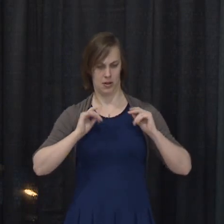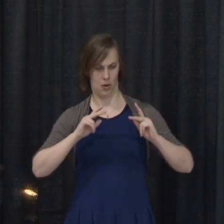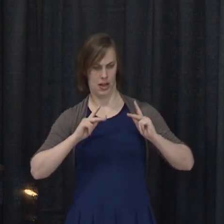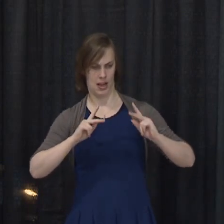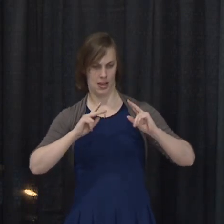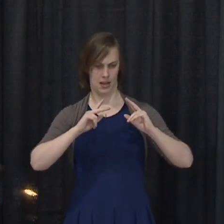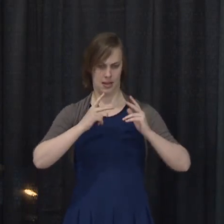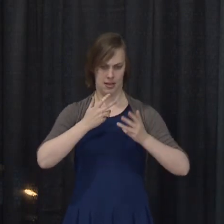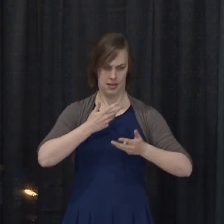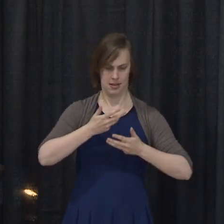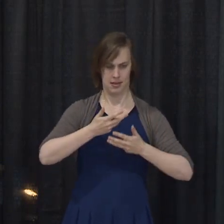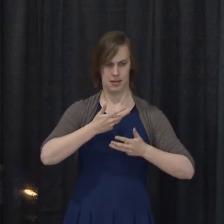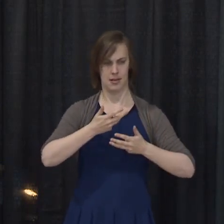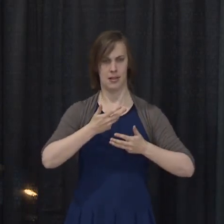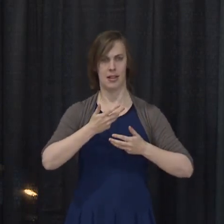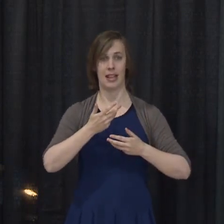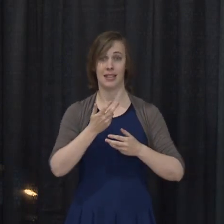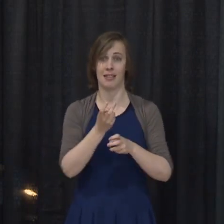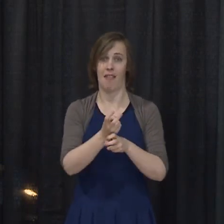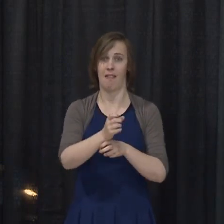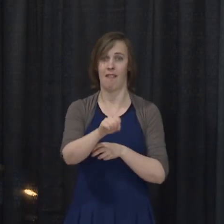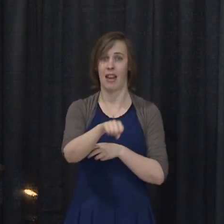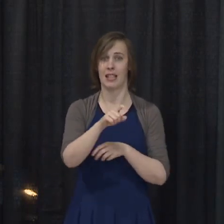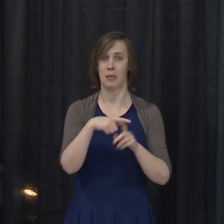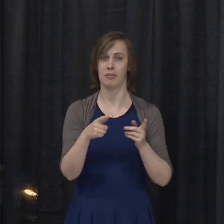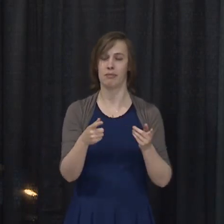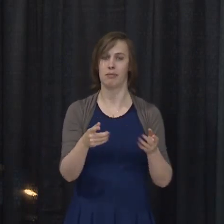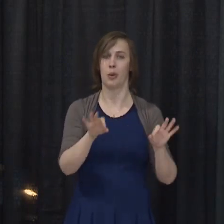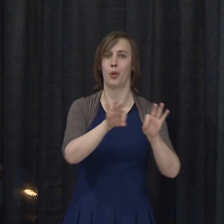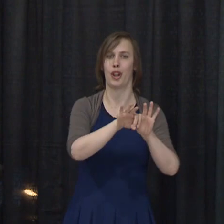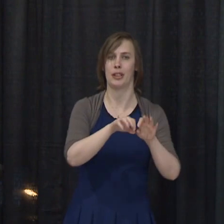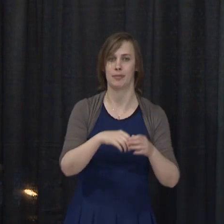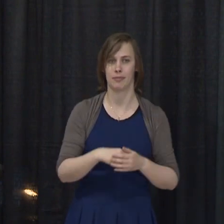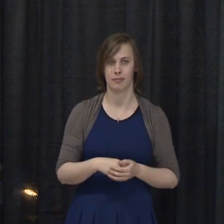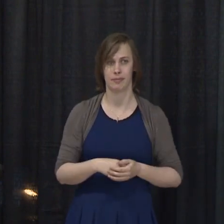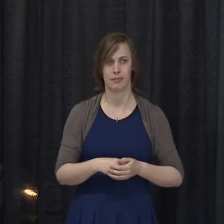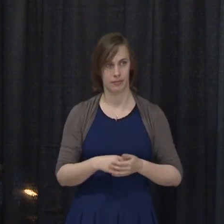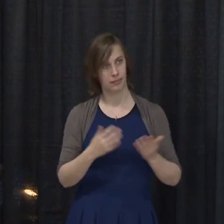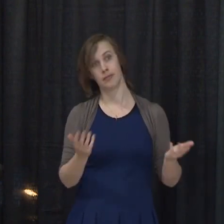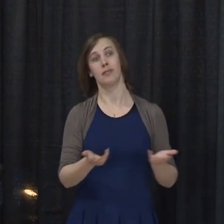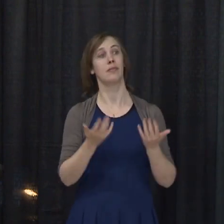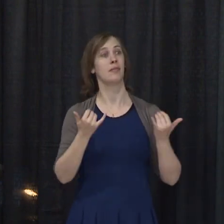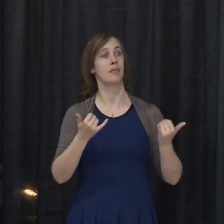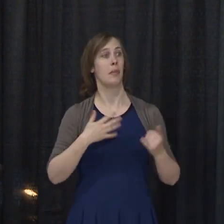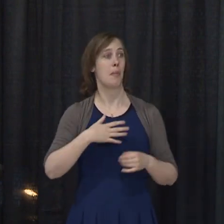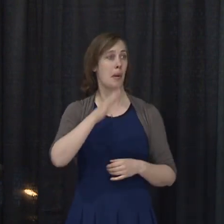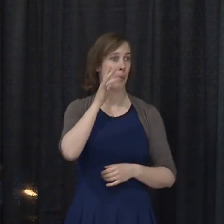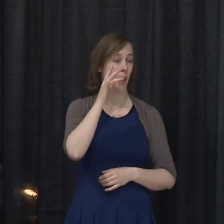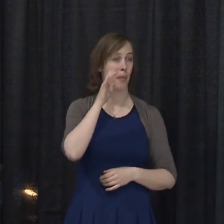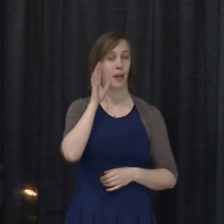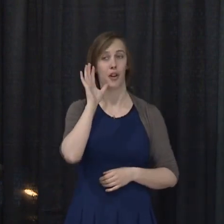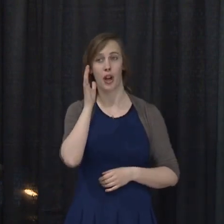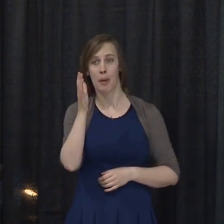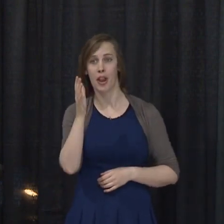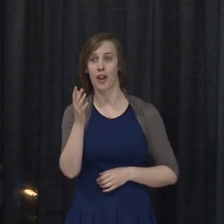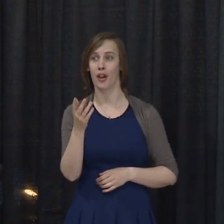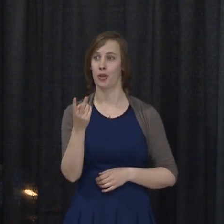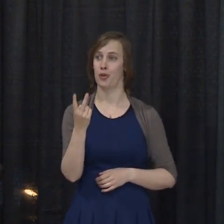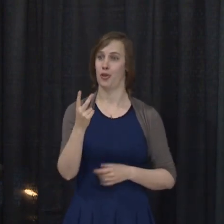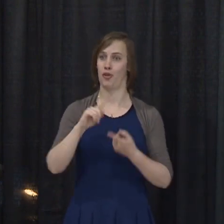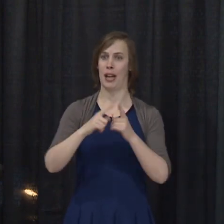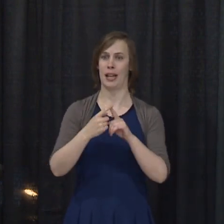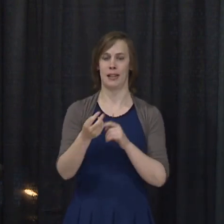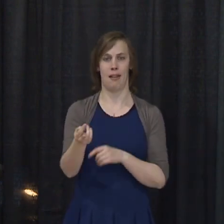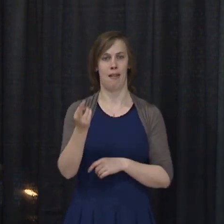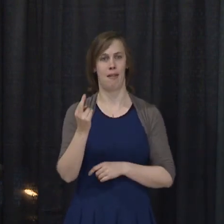it. Here today are my mom, grandmother, and 2 close friends. My family and friends are the collective voice of reason